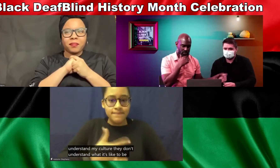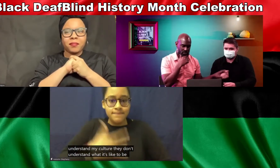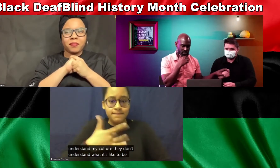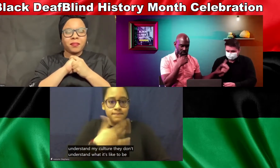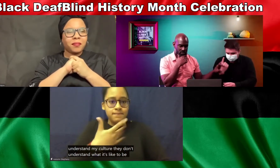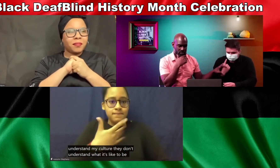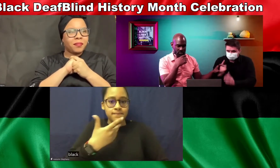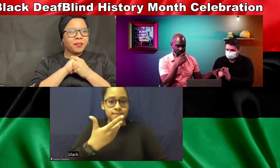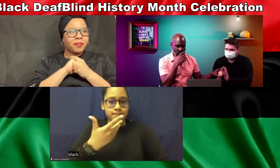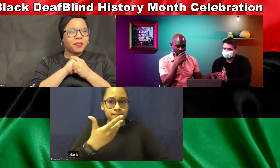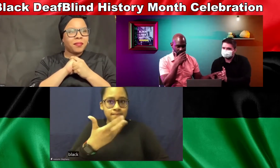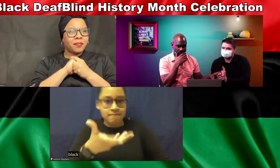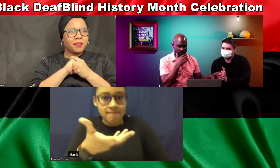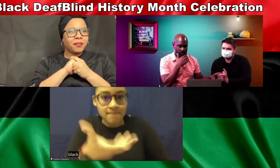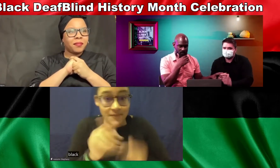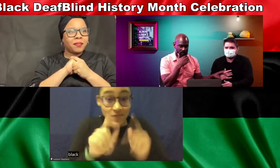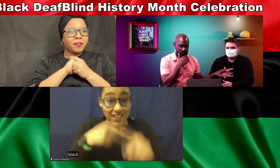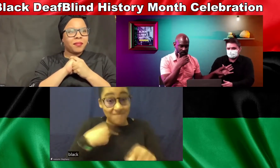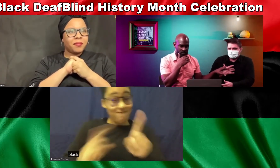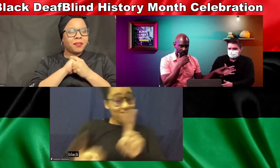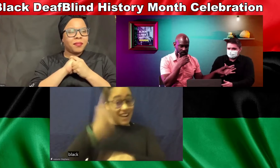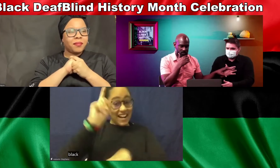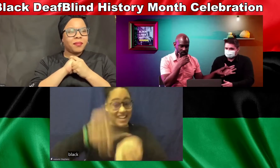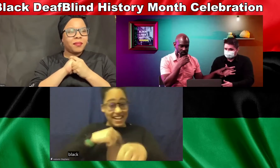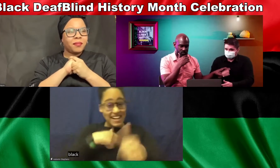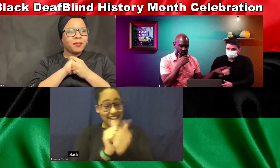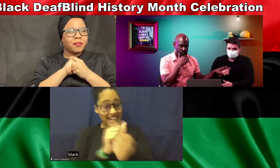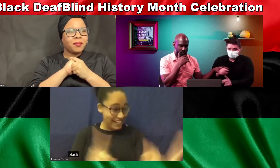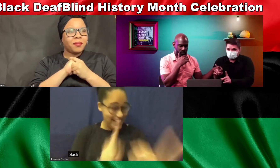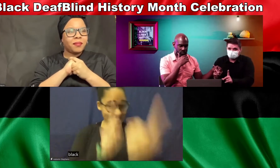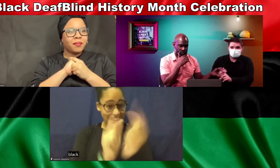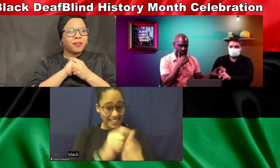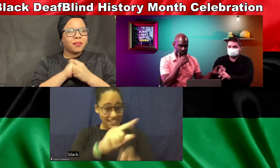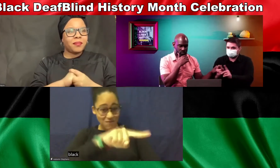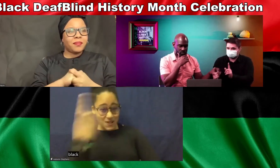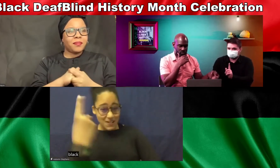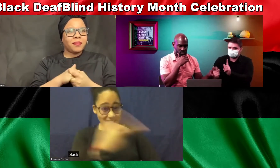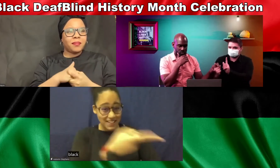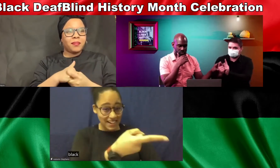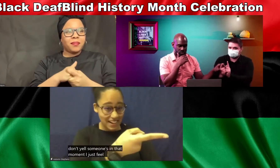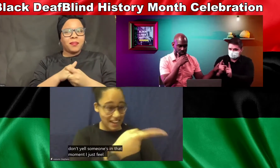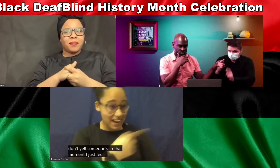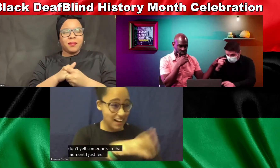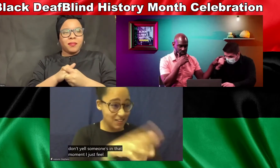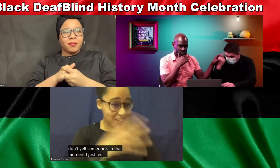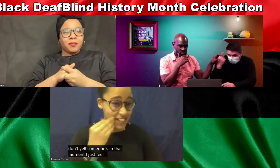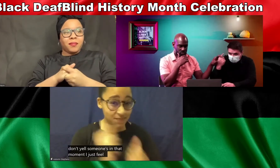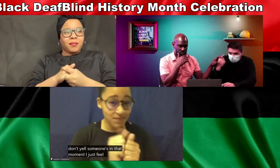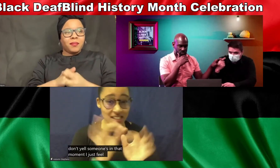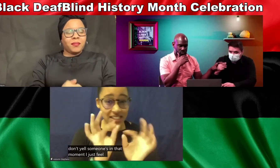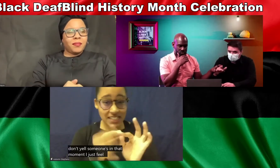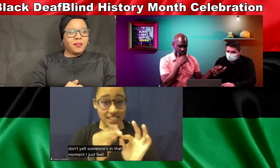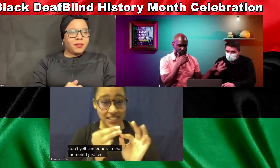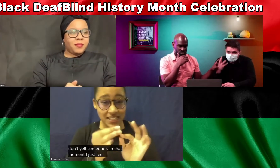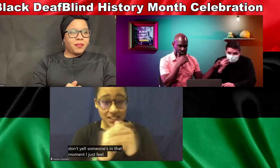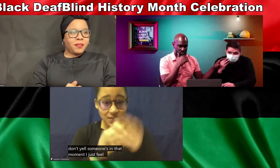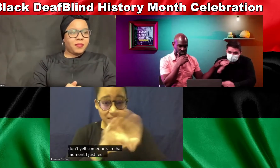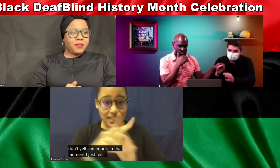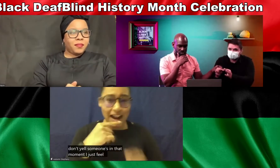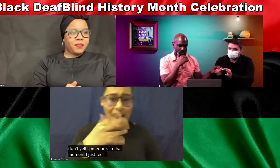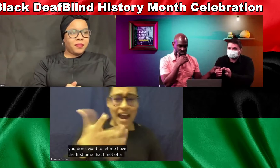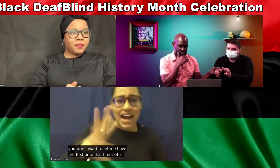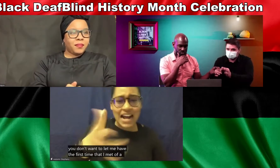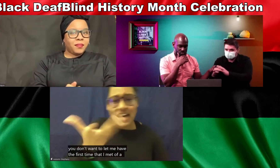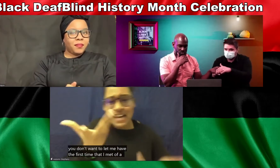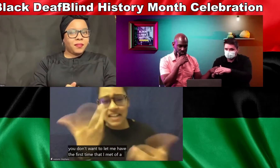So, sometimes in that moment, I just feel, when, the first time that I met a Black interpreter who